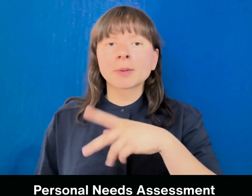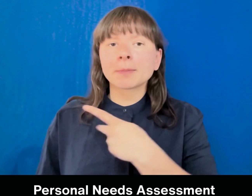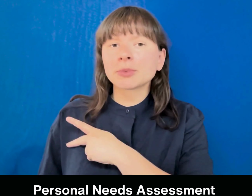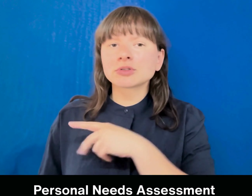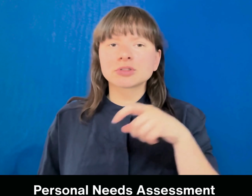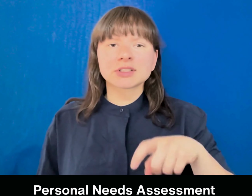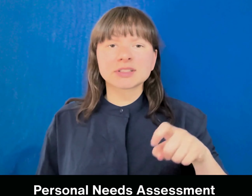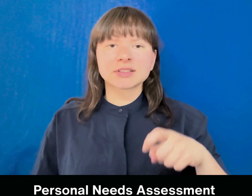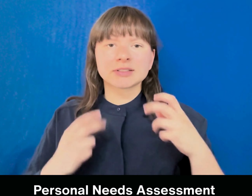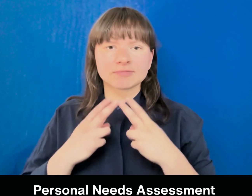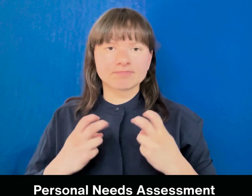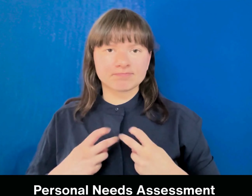Personal Needs Assessment.